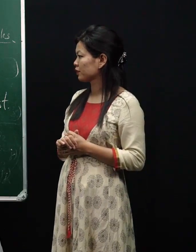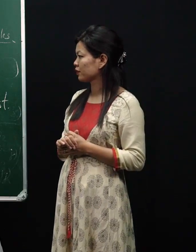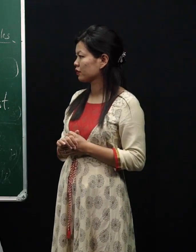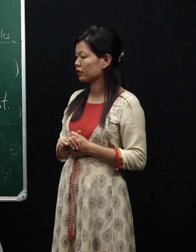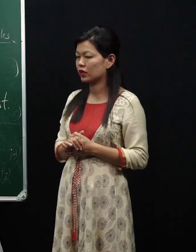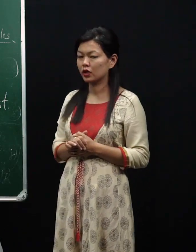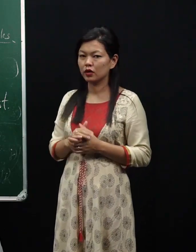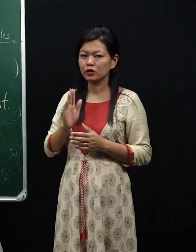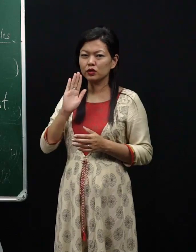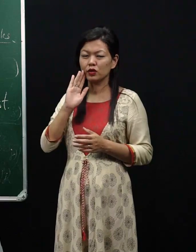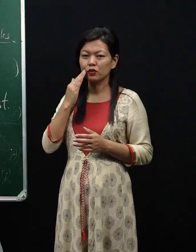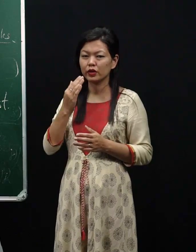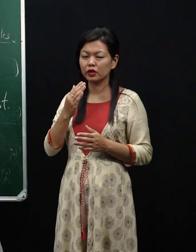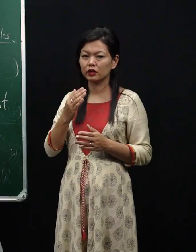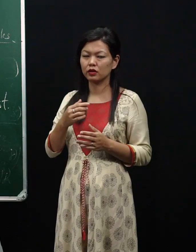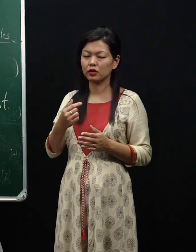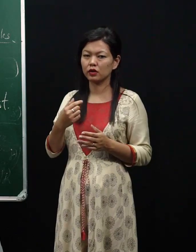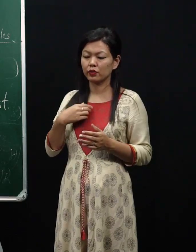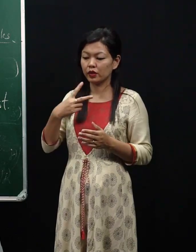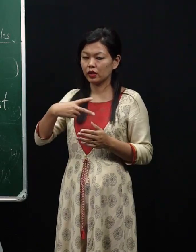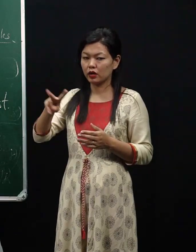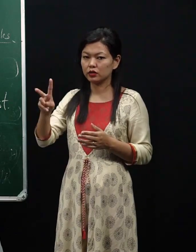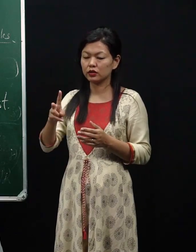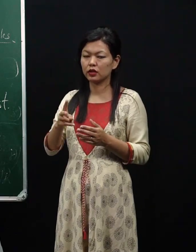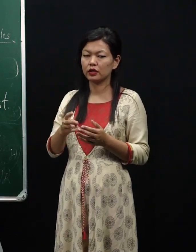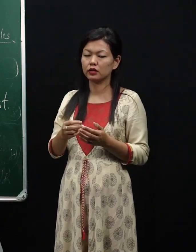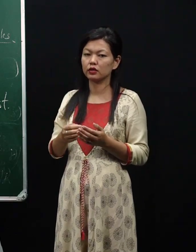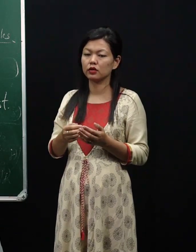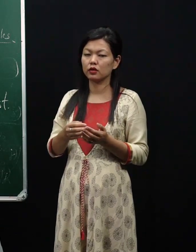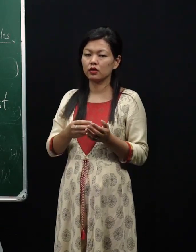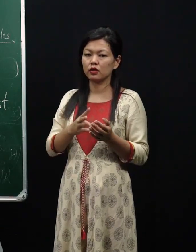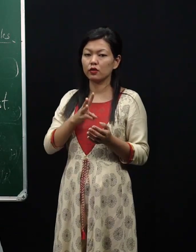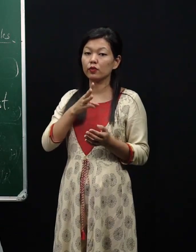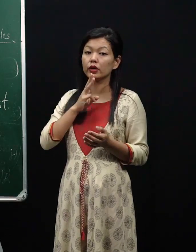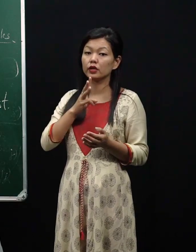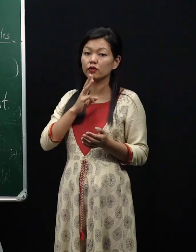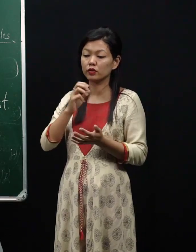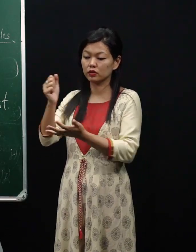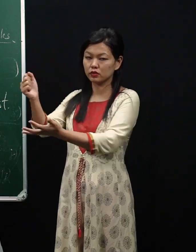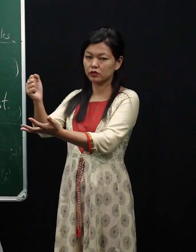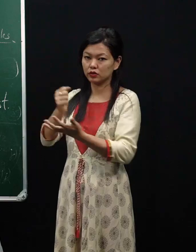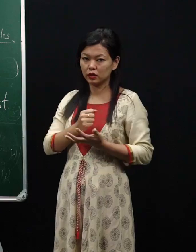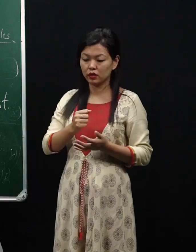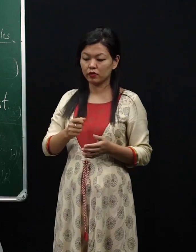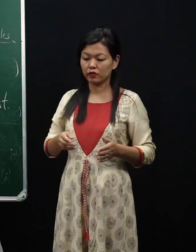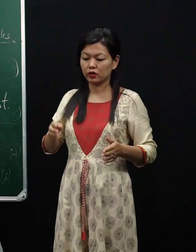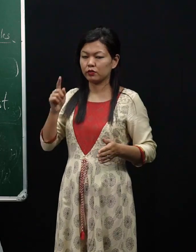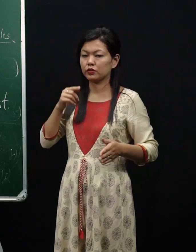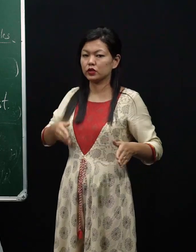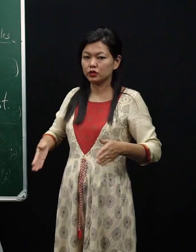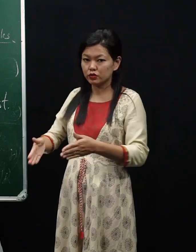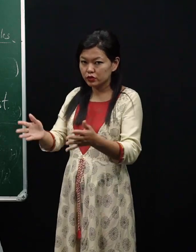from the river, lake, pond, stream, anywhere, the composition will be same, two hydrogen atoms and one